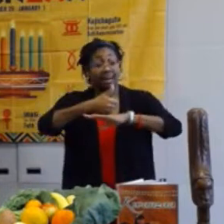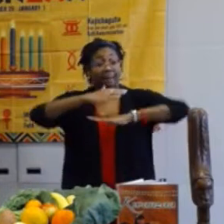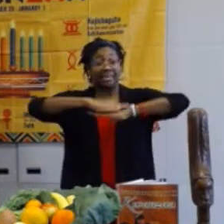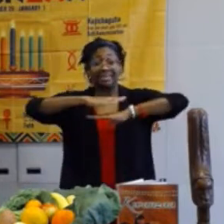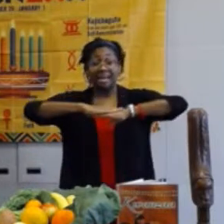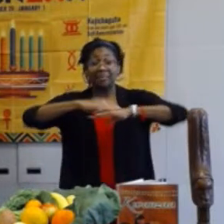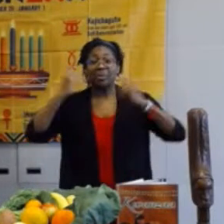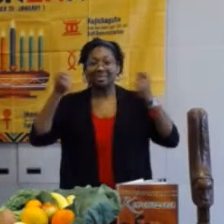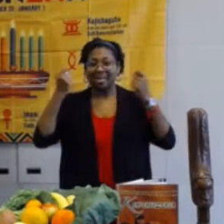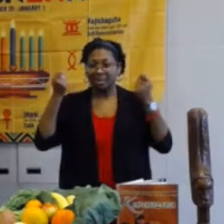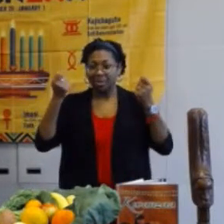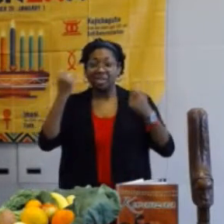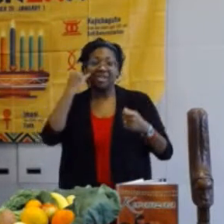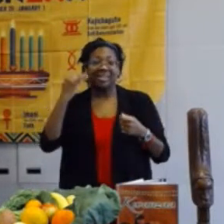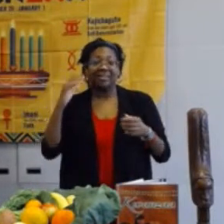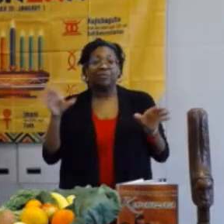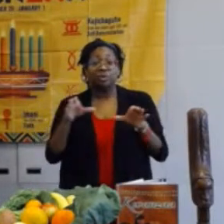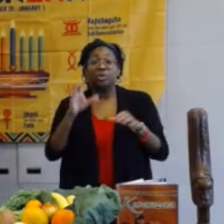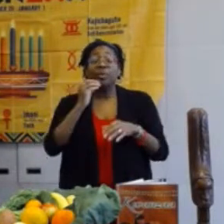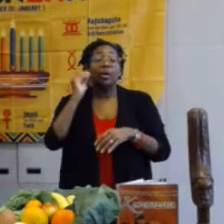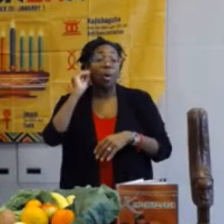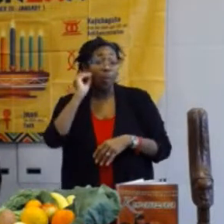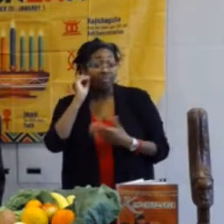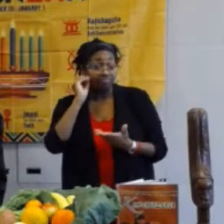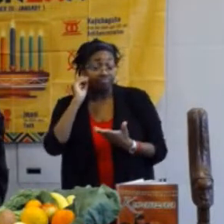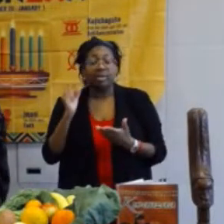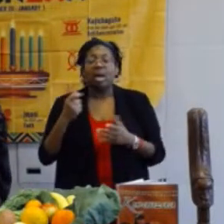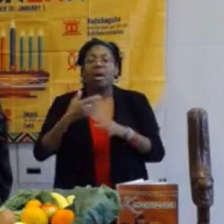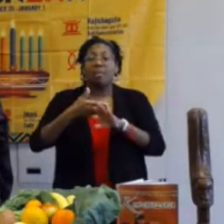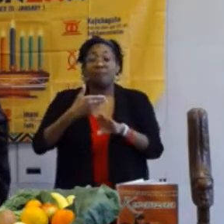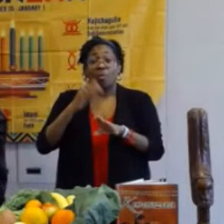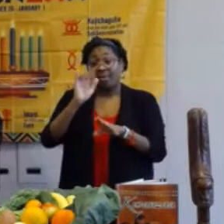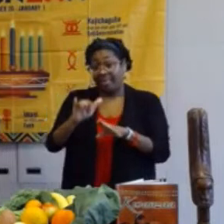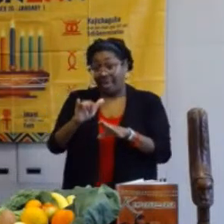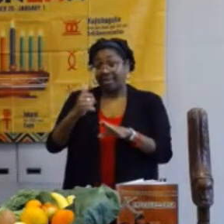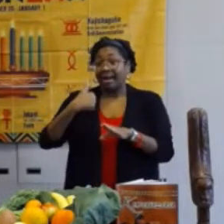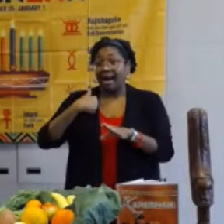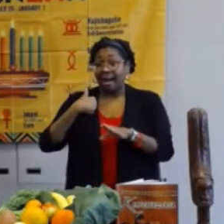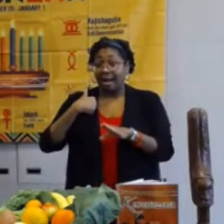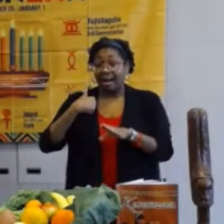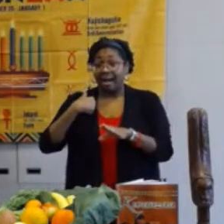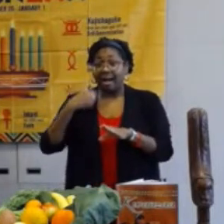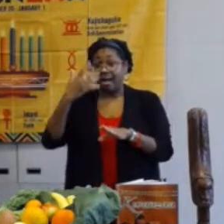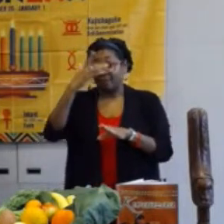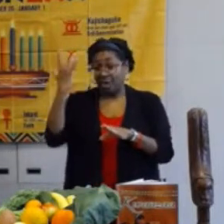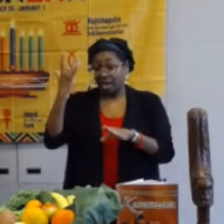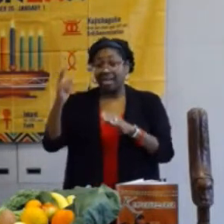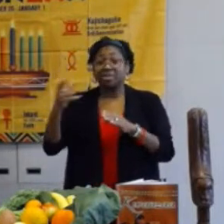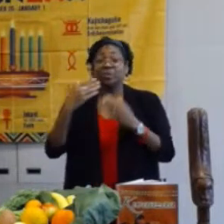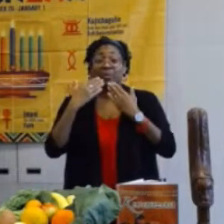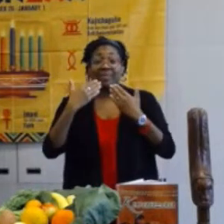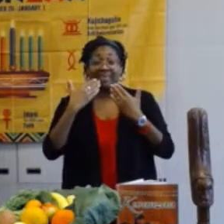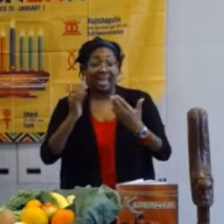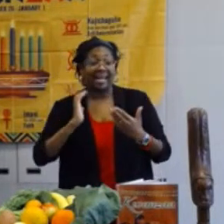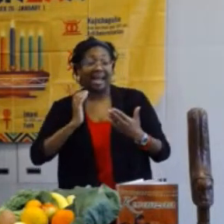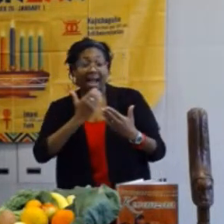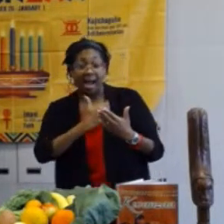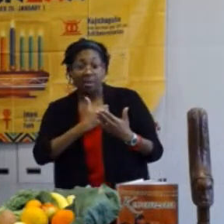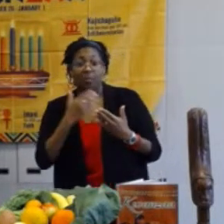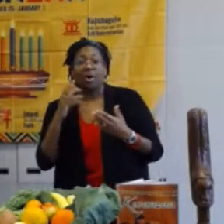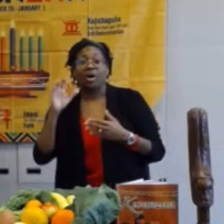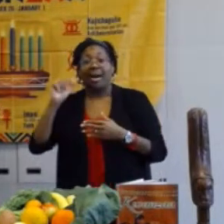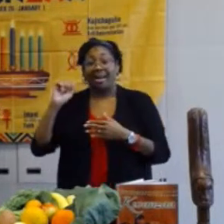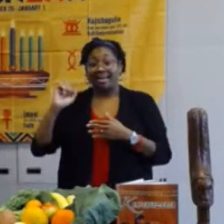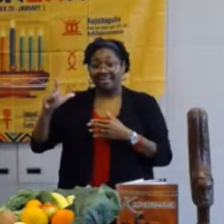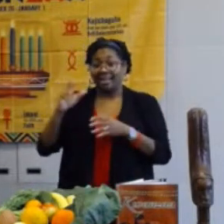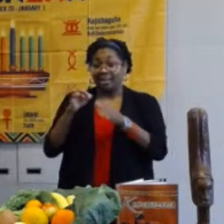do a celebration if you were doing it at home. But before I get too much further into that, I forgot to thank our American